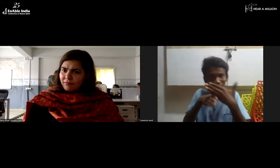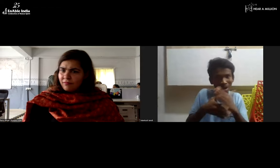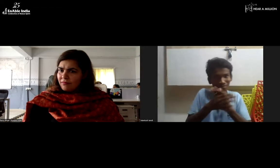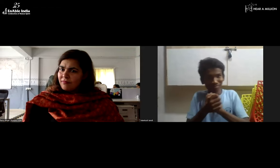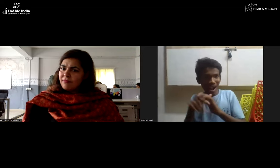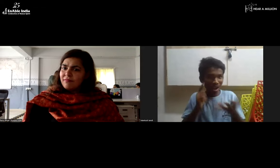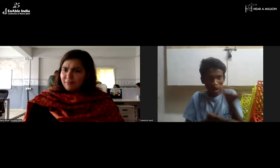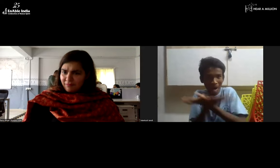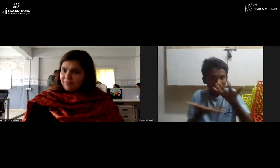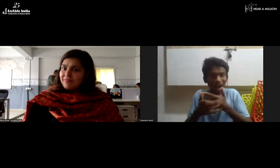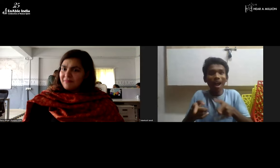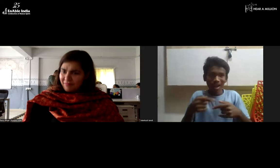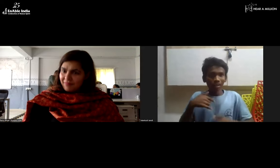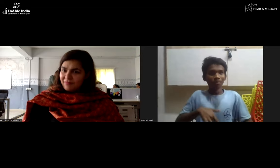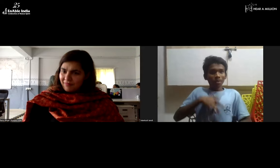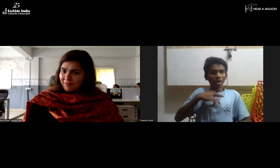And